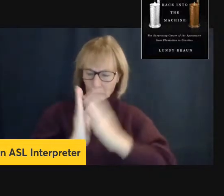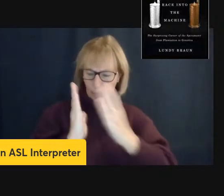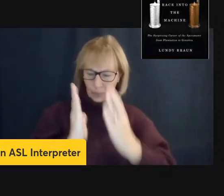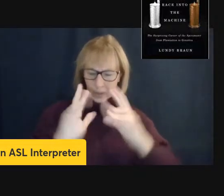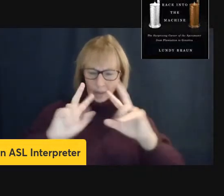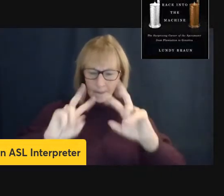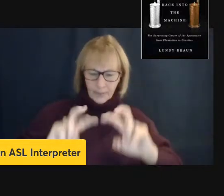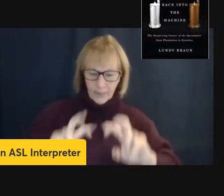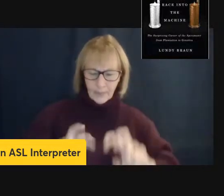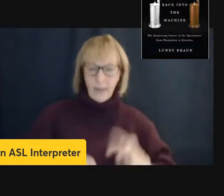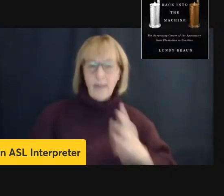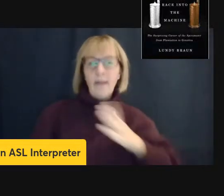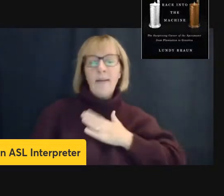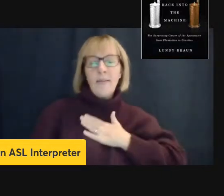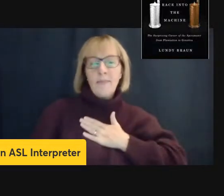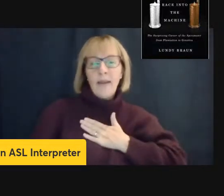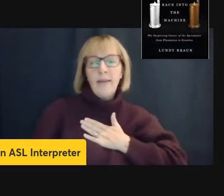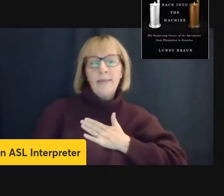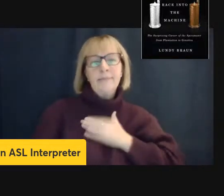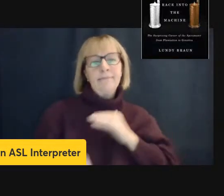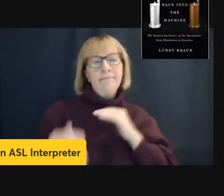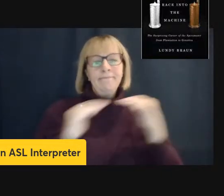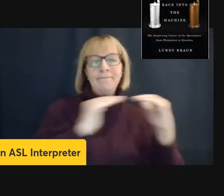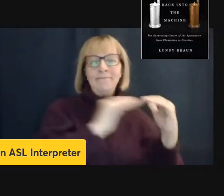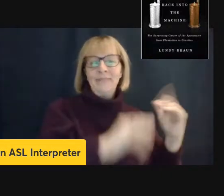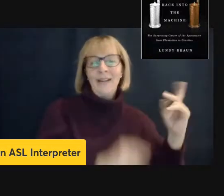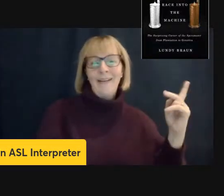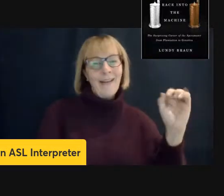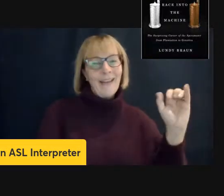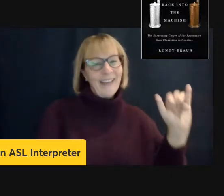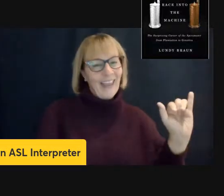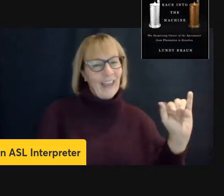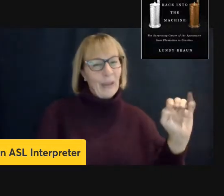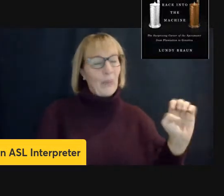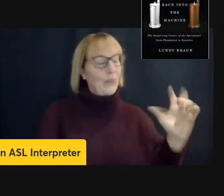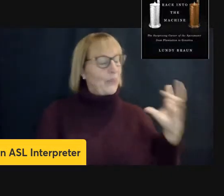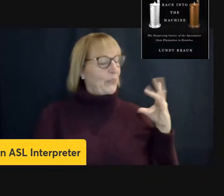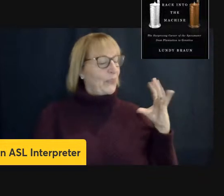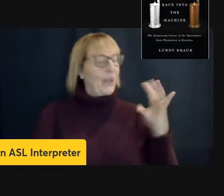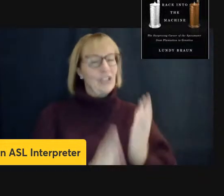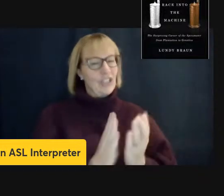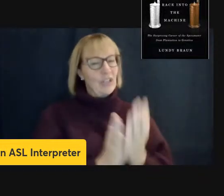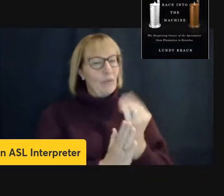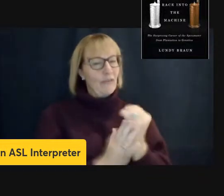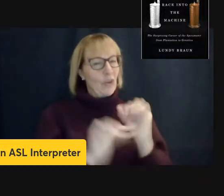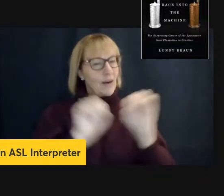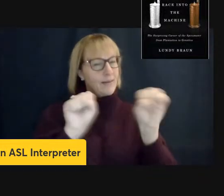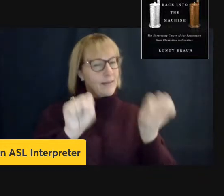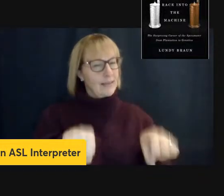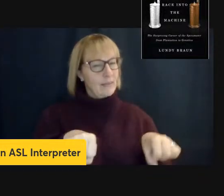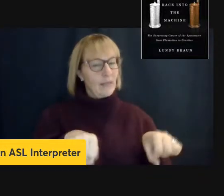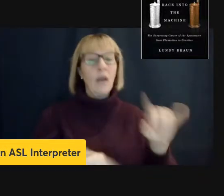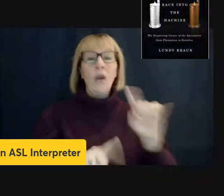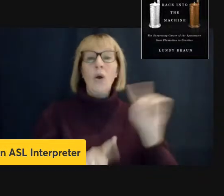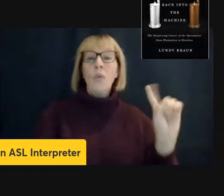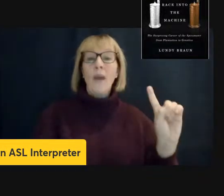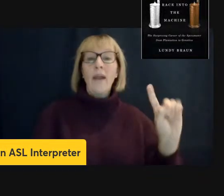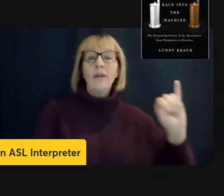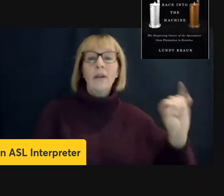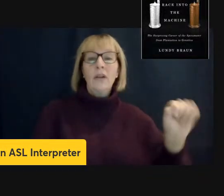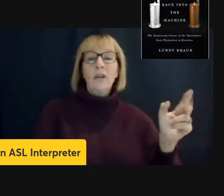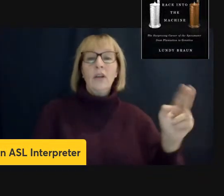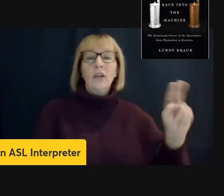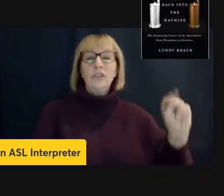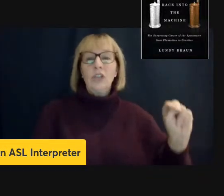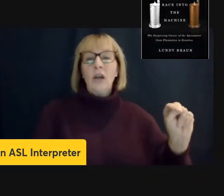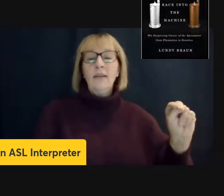Kay Dickerson, a masterful systematic reviewer at Johns Hopkins, to look at